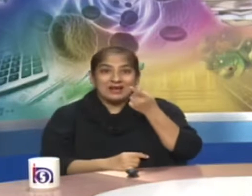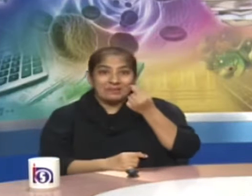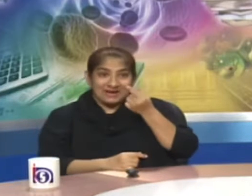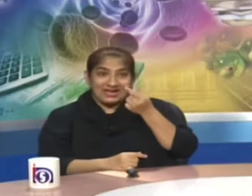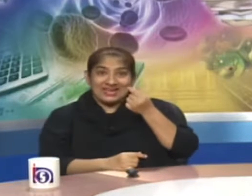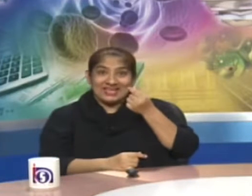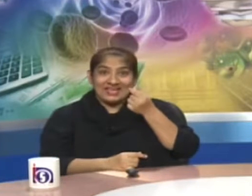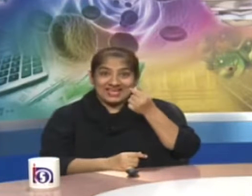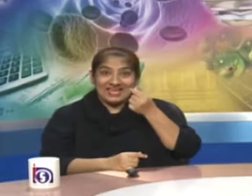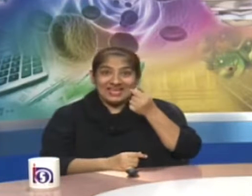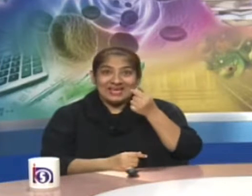SEBI.